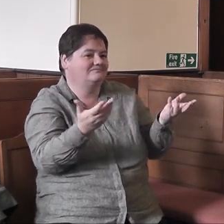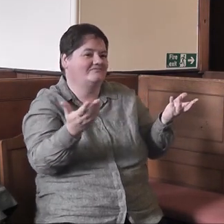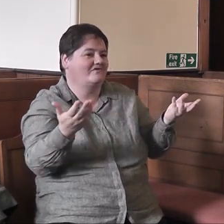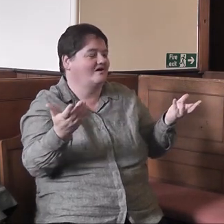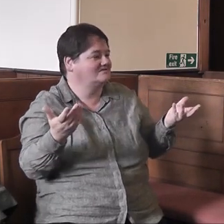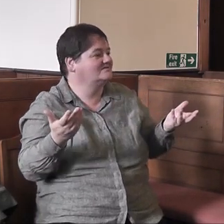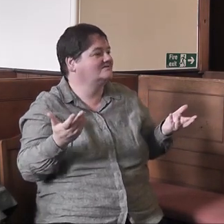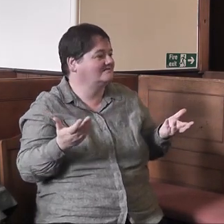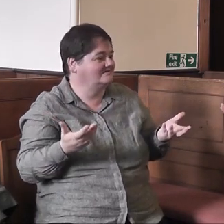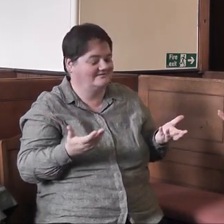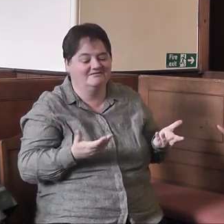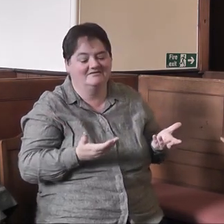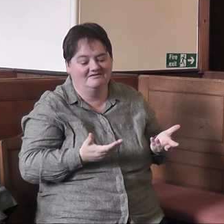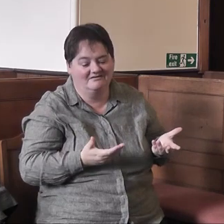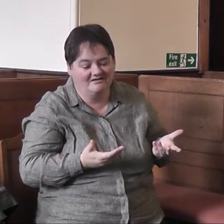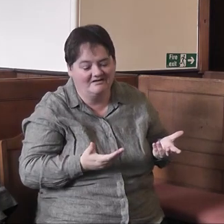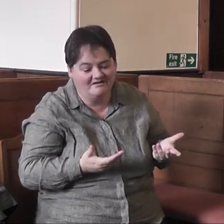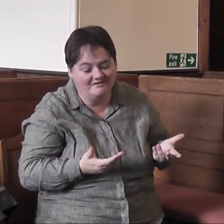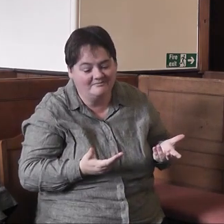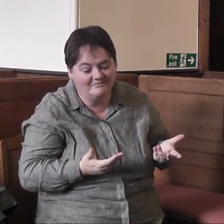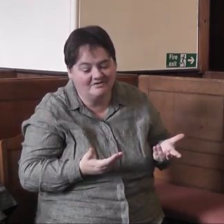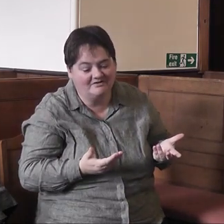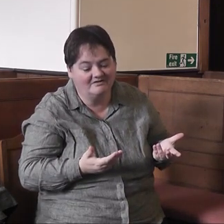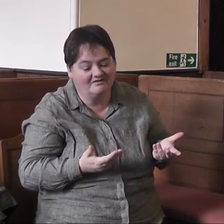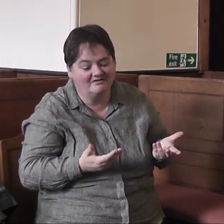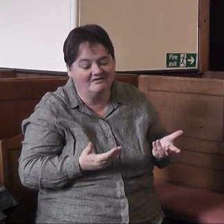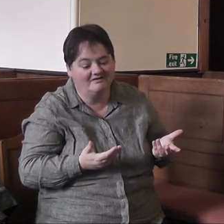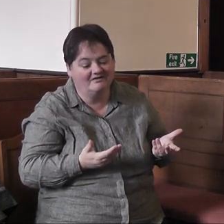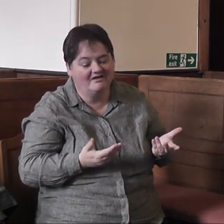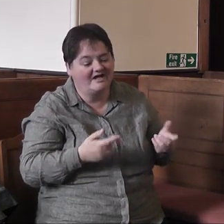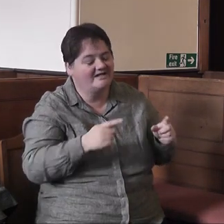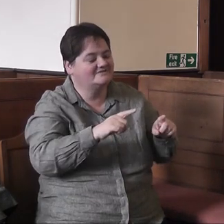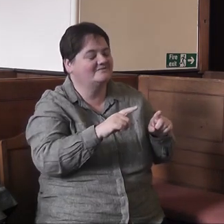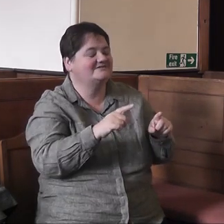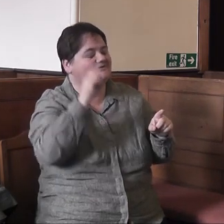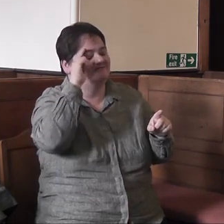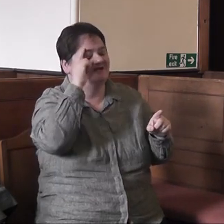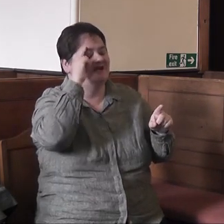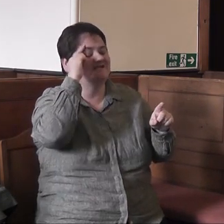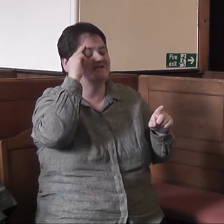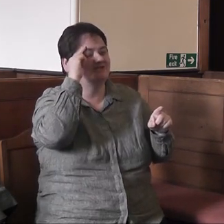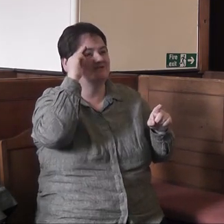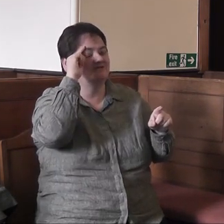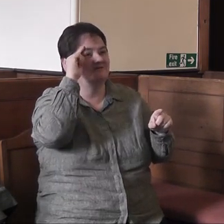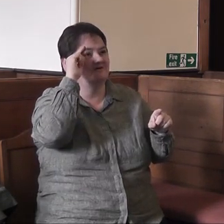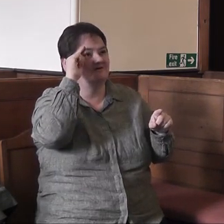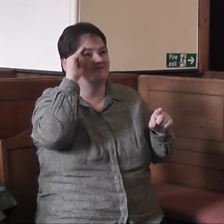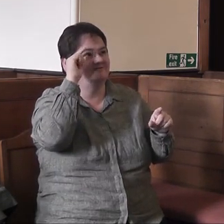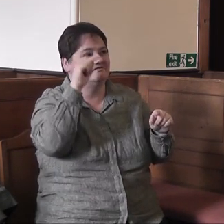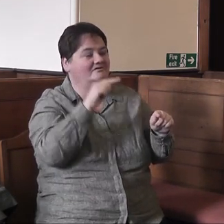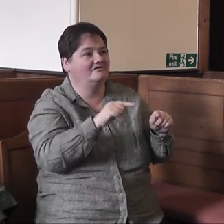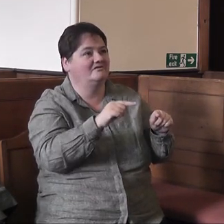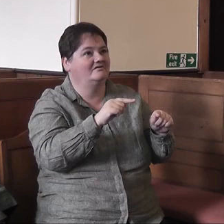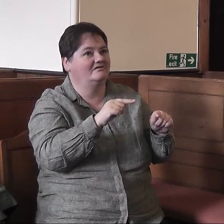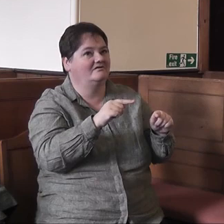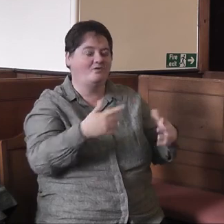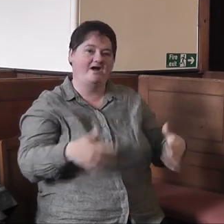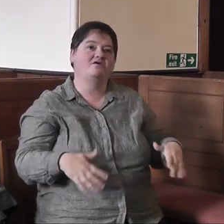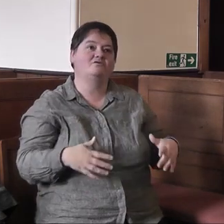for us. And it's almost like realization of wow, you